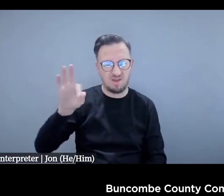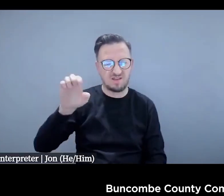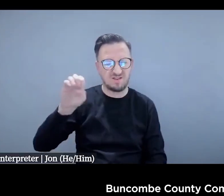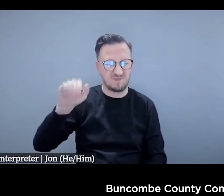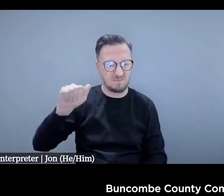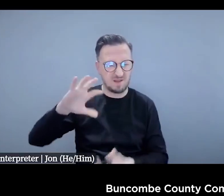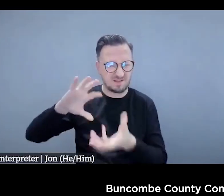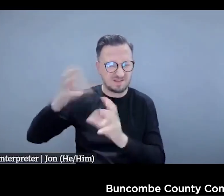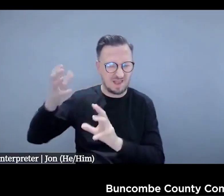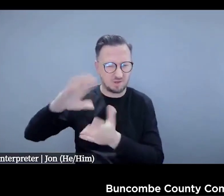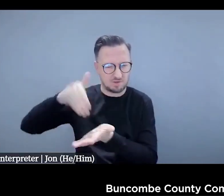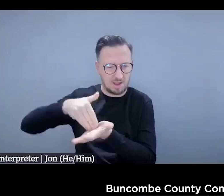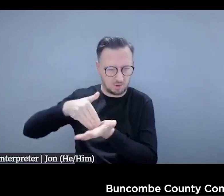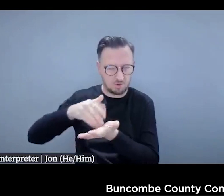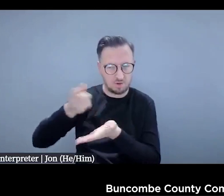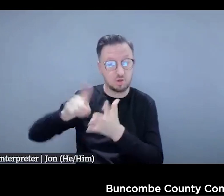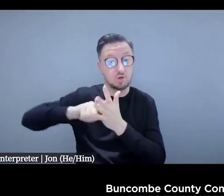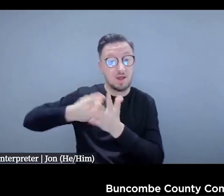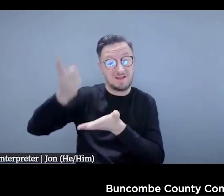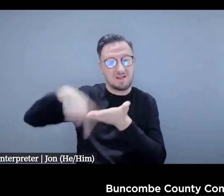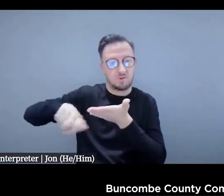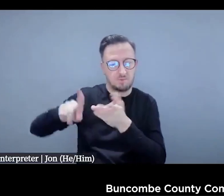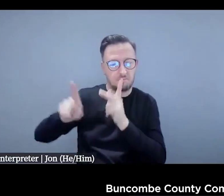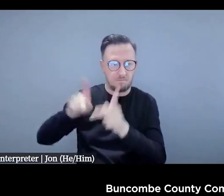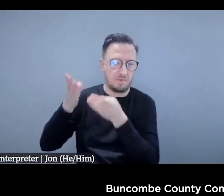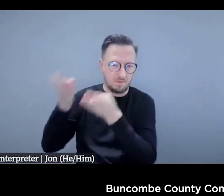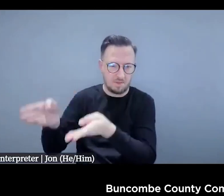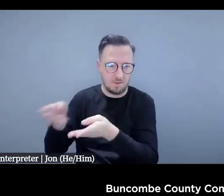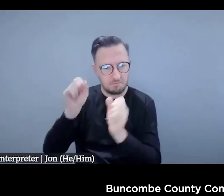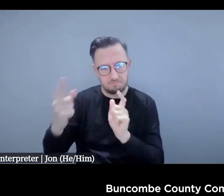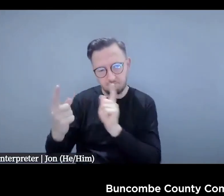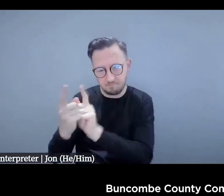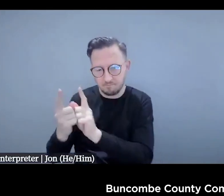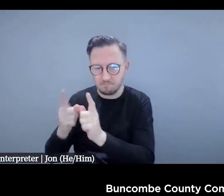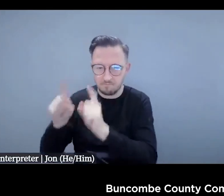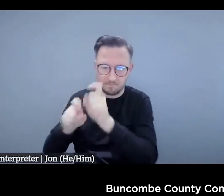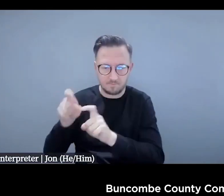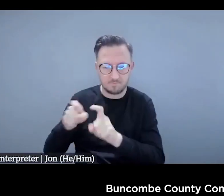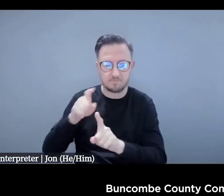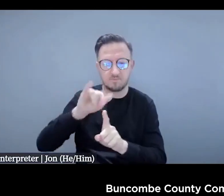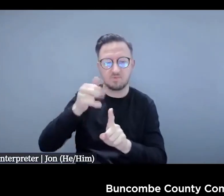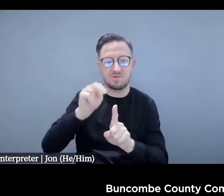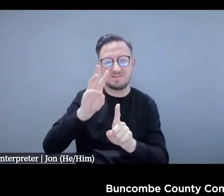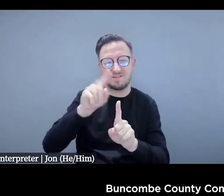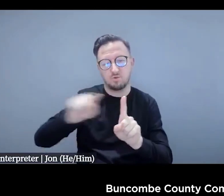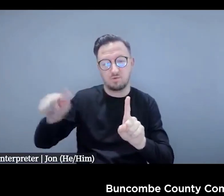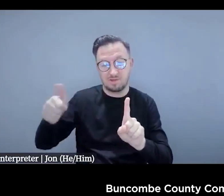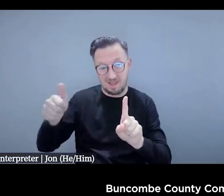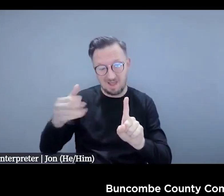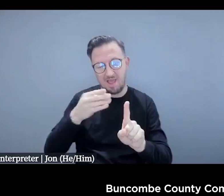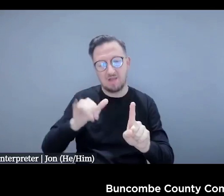Center starting next week. They will be there on January the 6th through the 10th, and again, January 13th through the